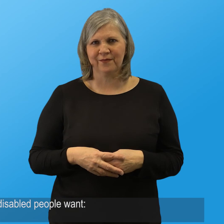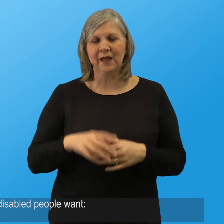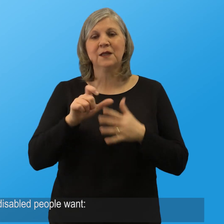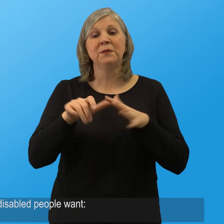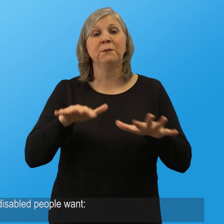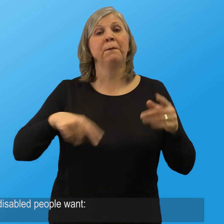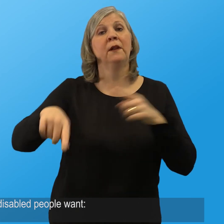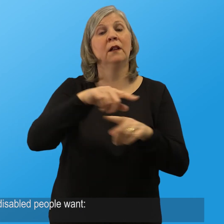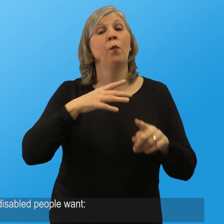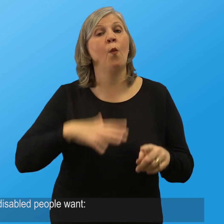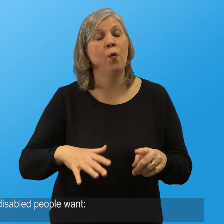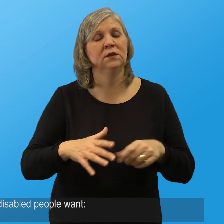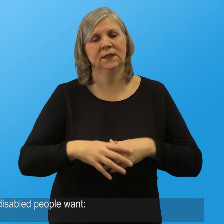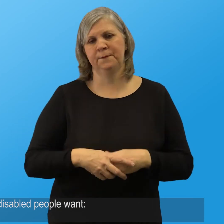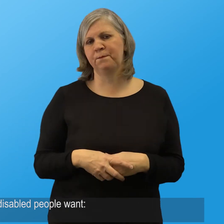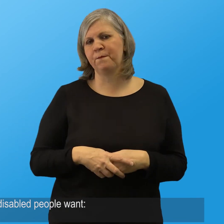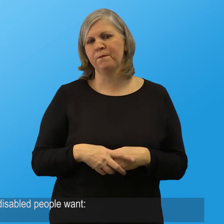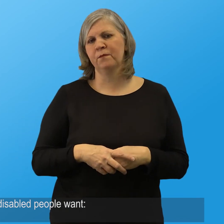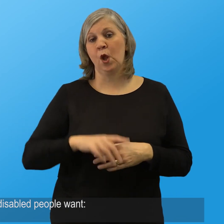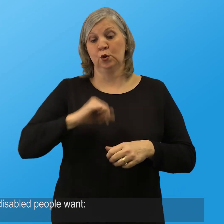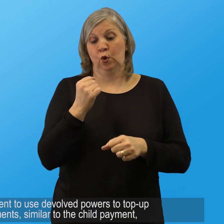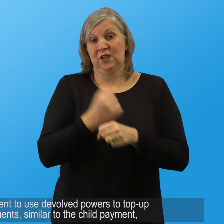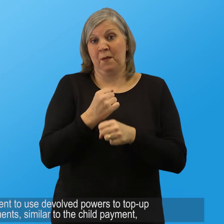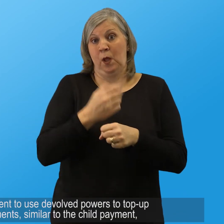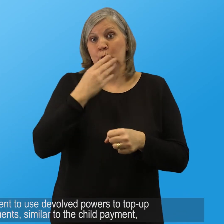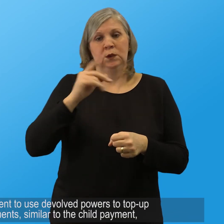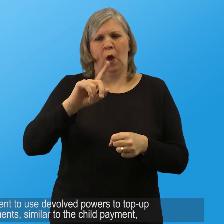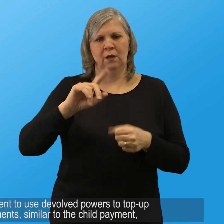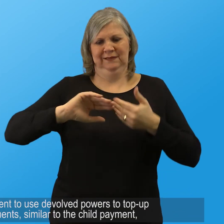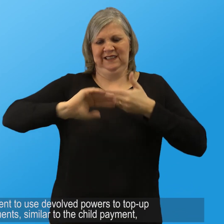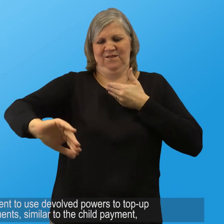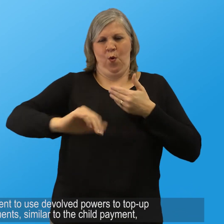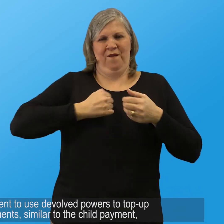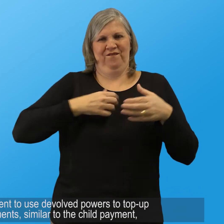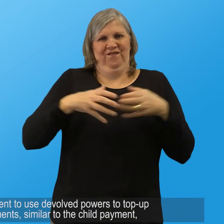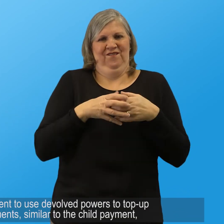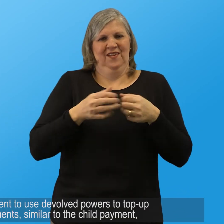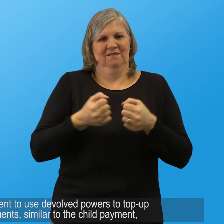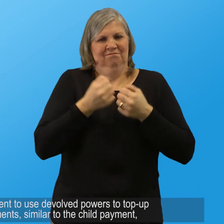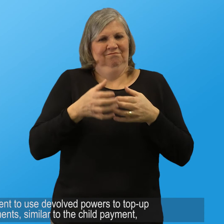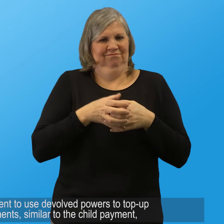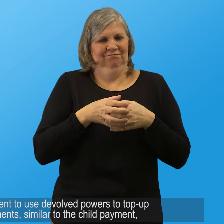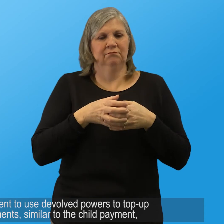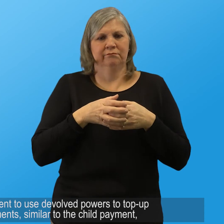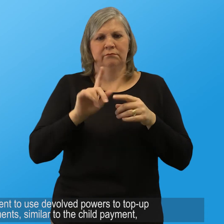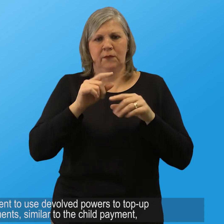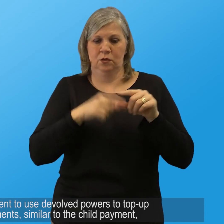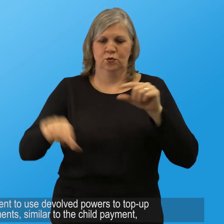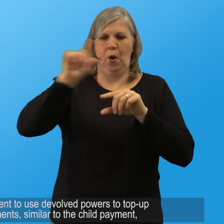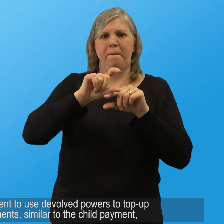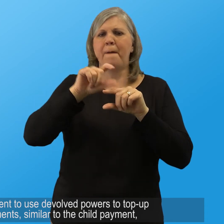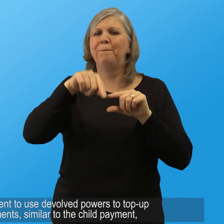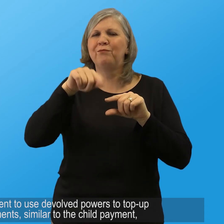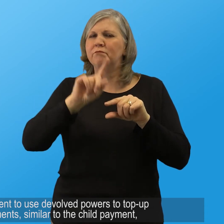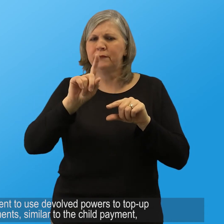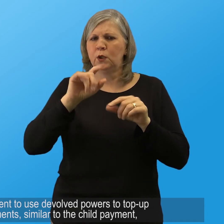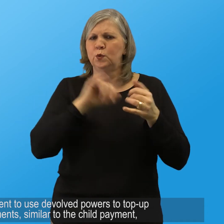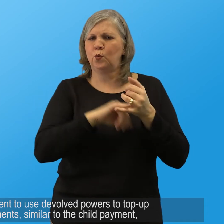What disabled people want. the Scottish Government to use developed powers